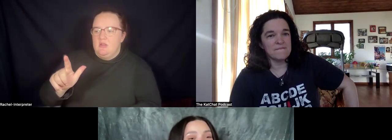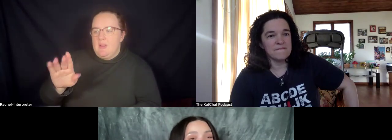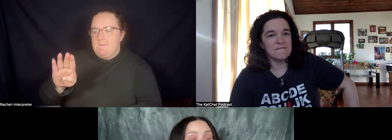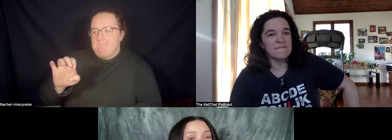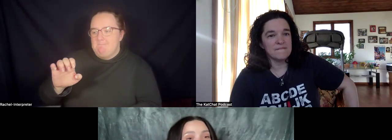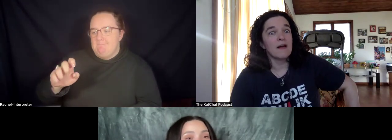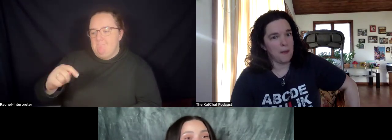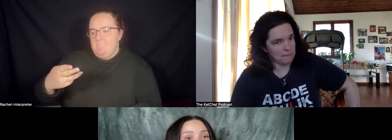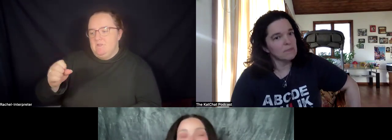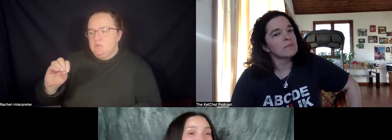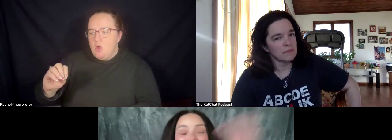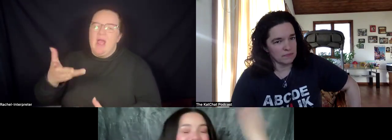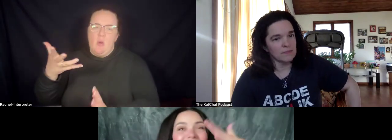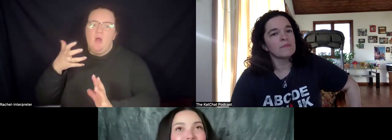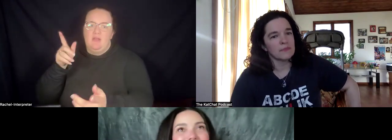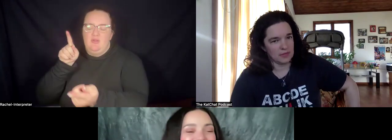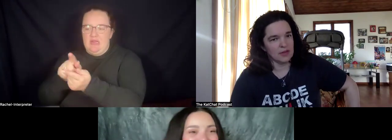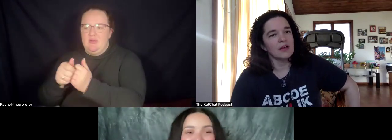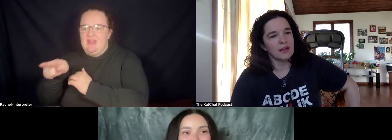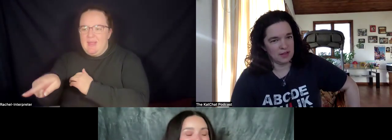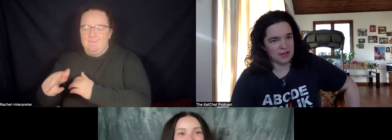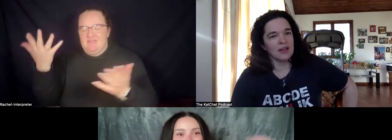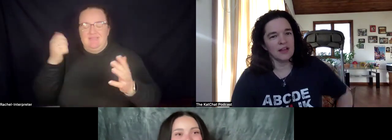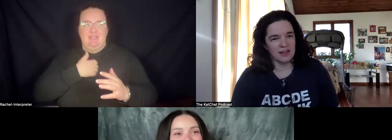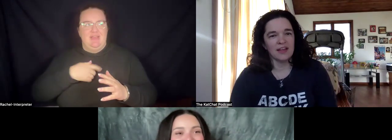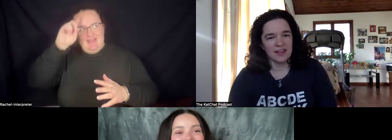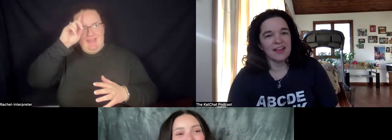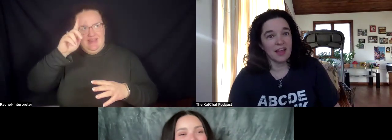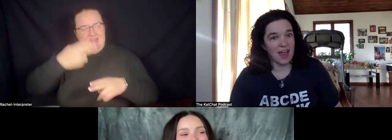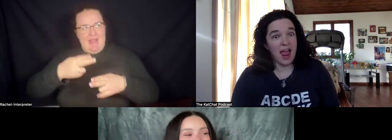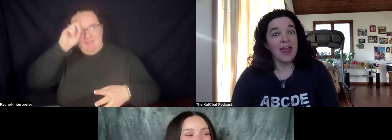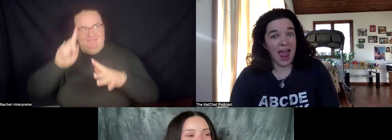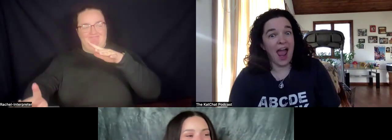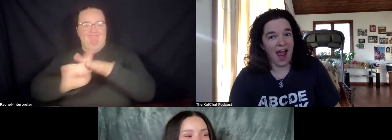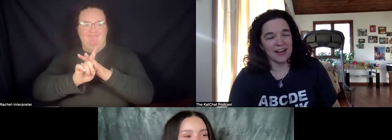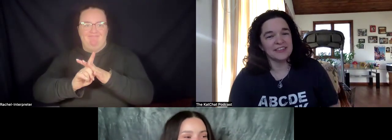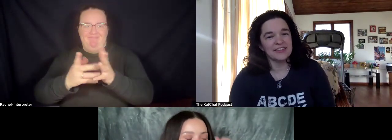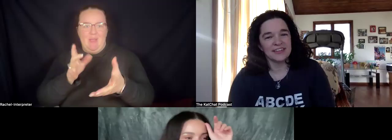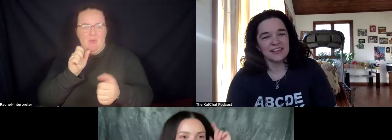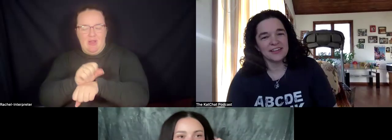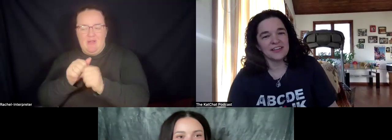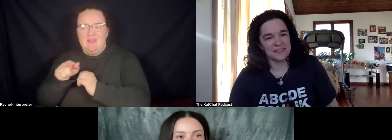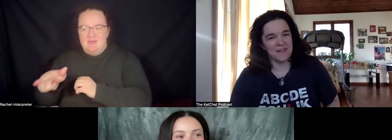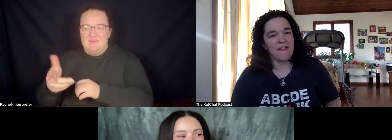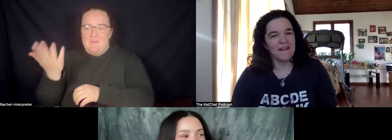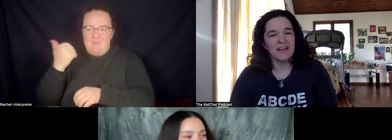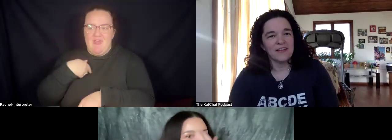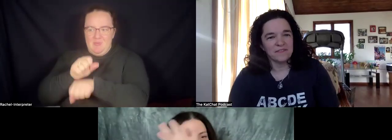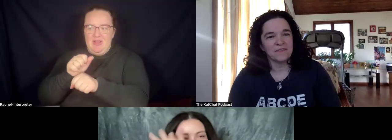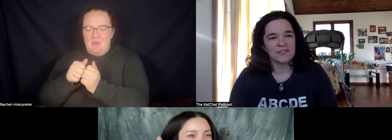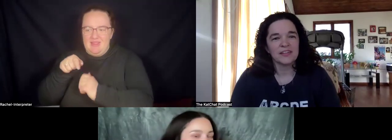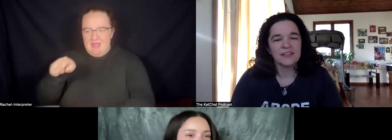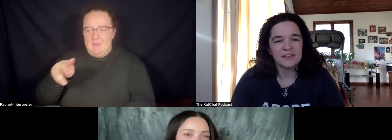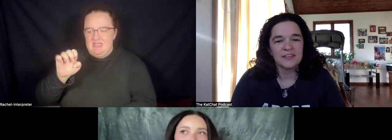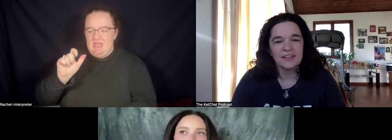love to reunite with him. Sorry, I'm like thinking of like names randomly, but I did Yeah. get to work with Neil Bledsoe a few